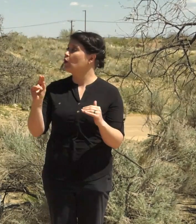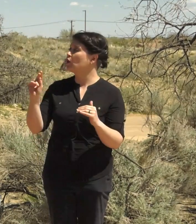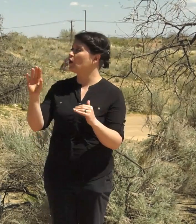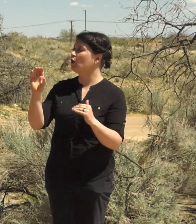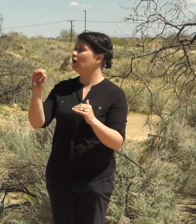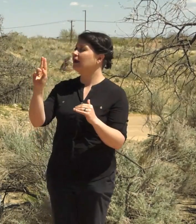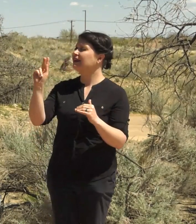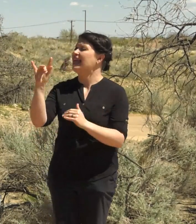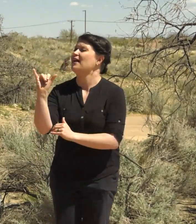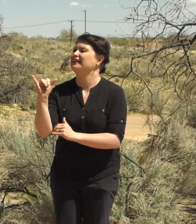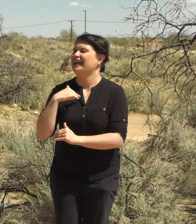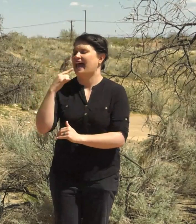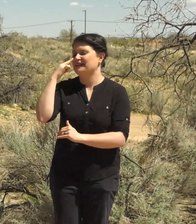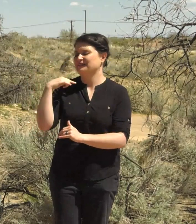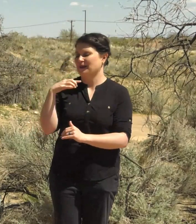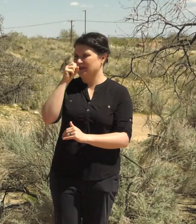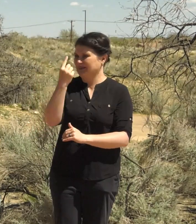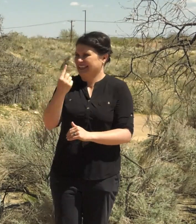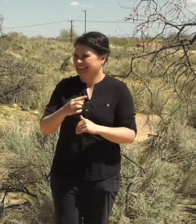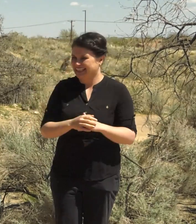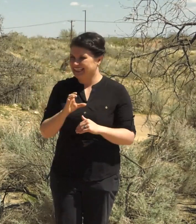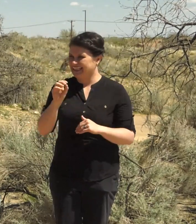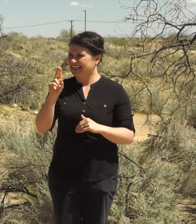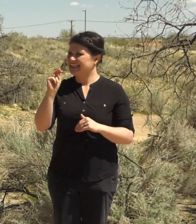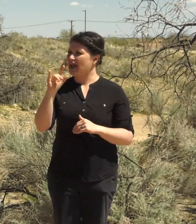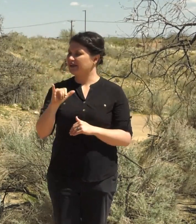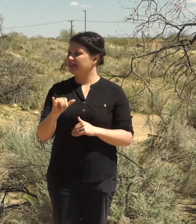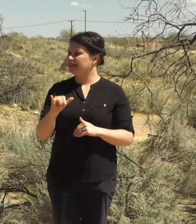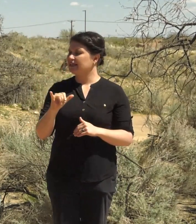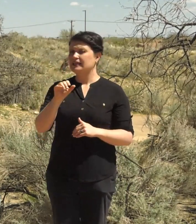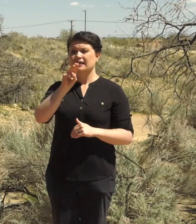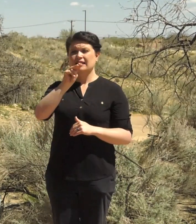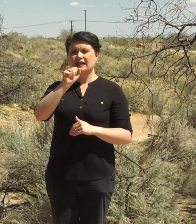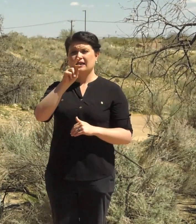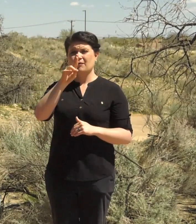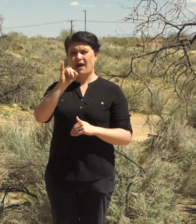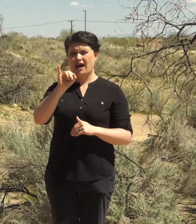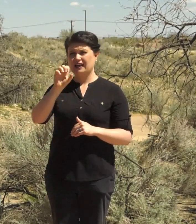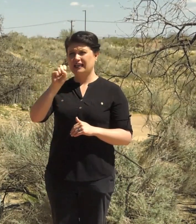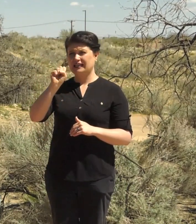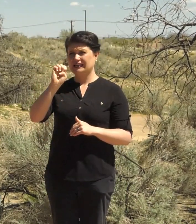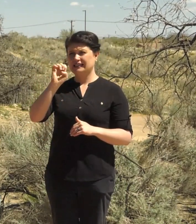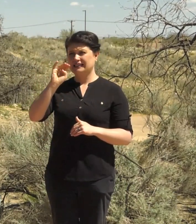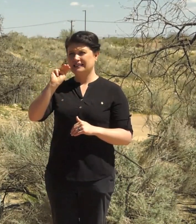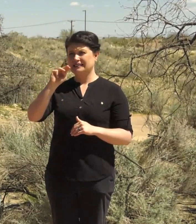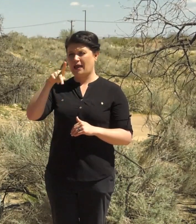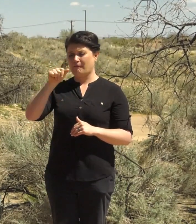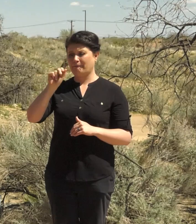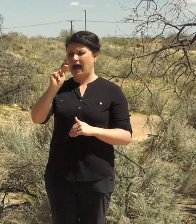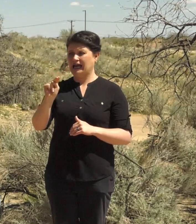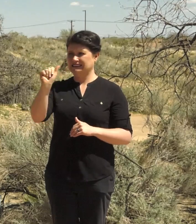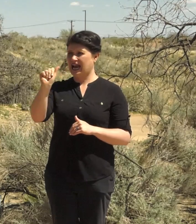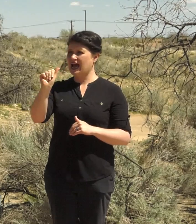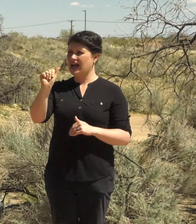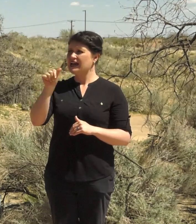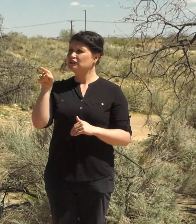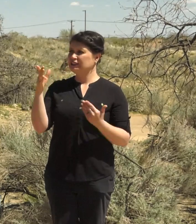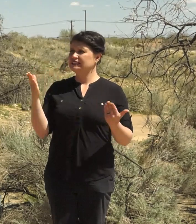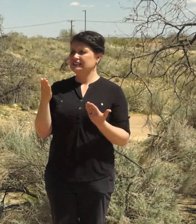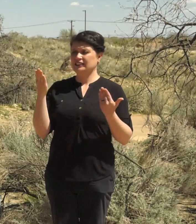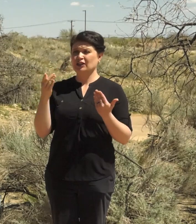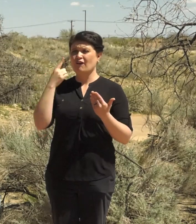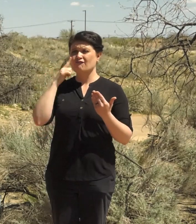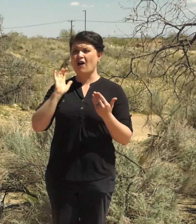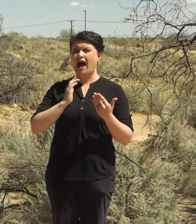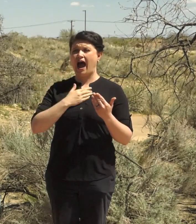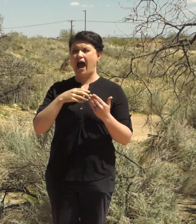county. Yes, I knew we had county. Madison Banya is here, Supervisor of Bernalillo County Open Space. Also has great hidden